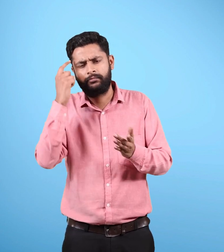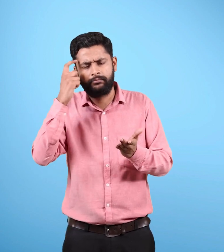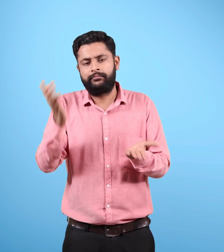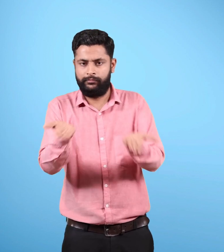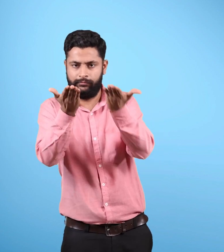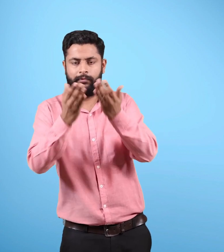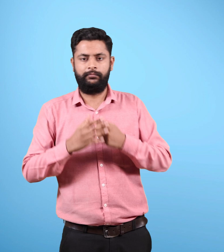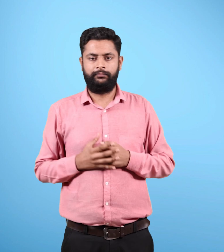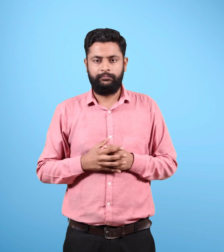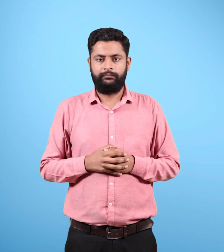food.